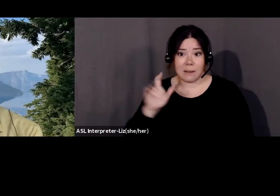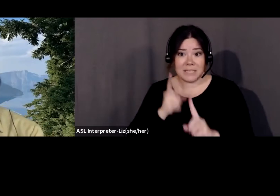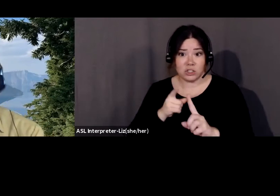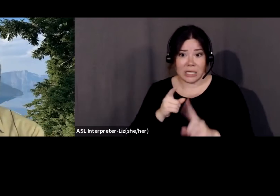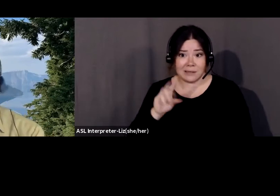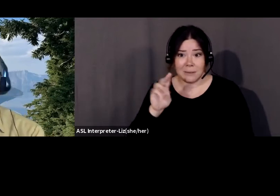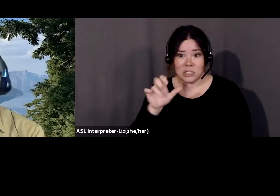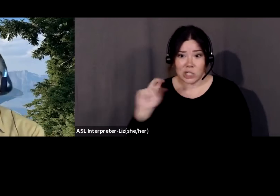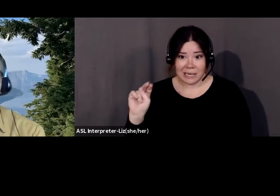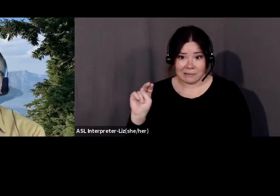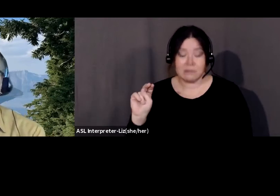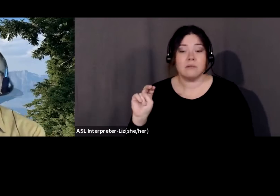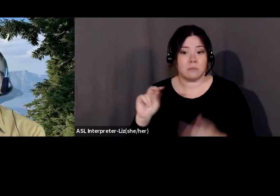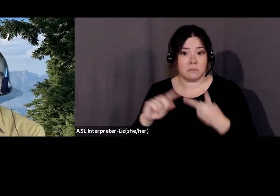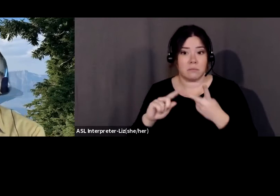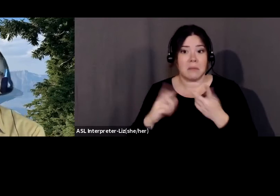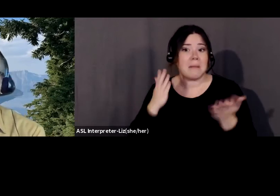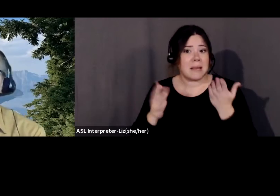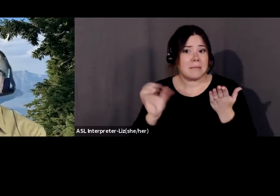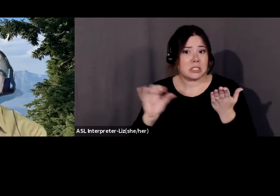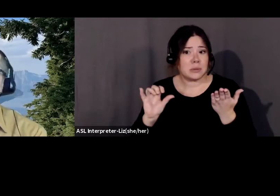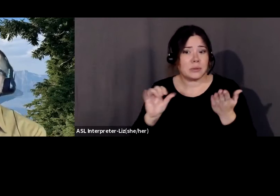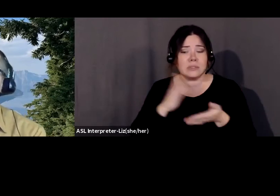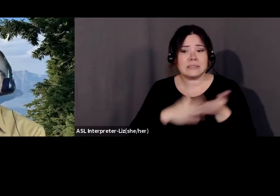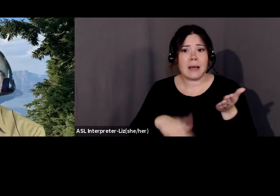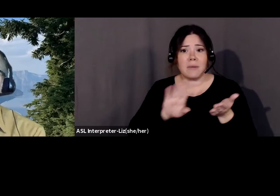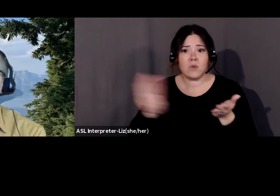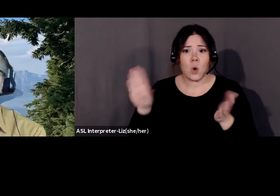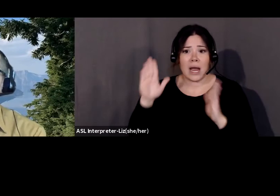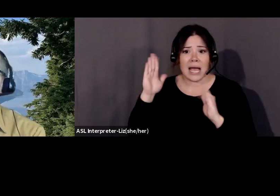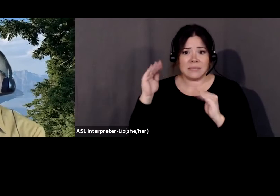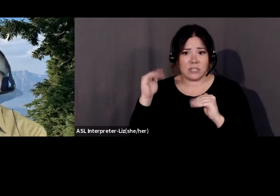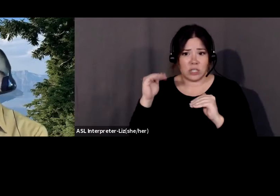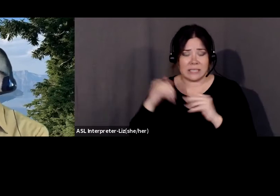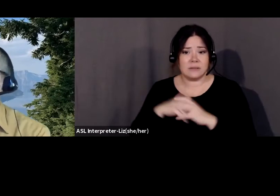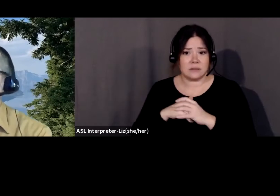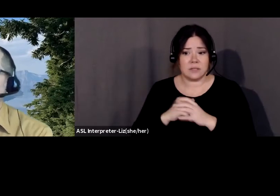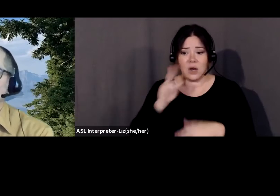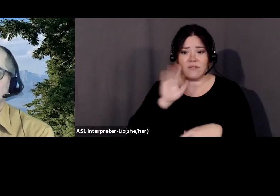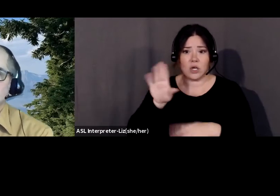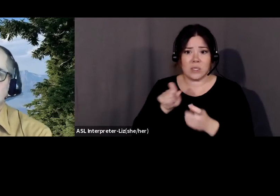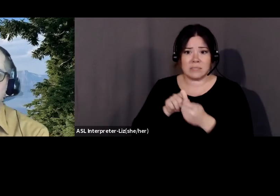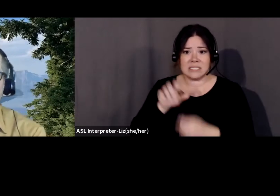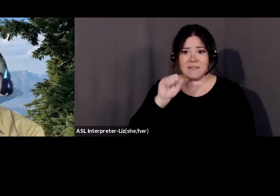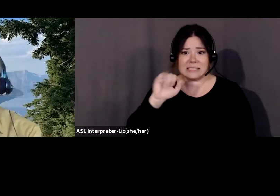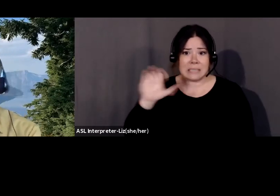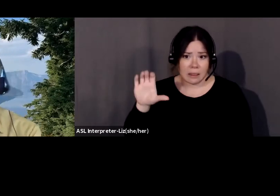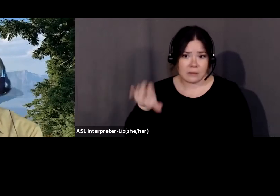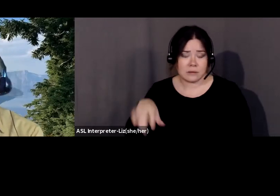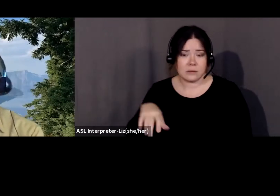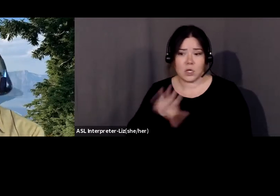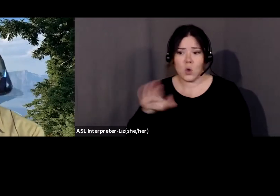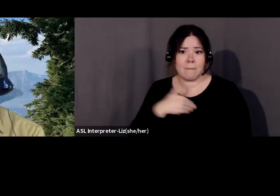and also maybe some expectations related to your SILC for SILC members, some SILC member